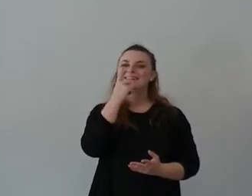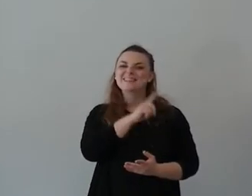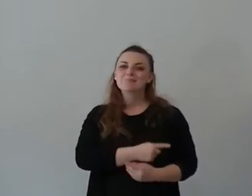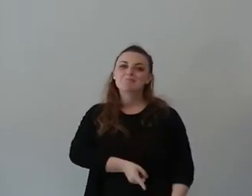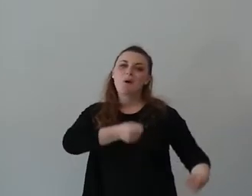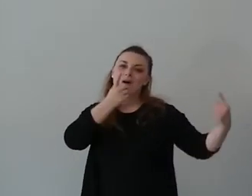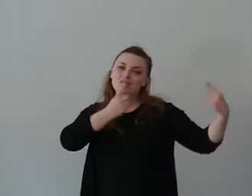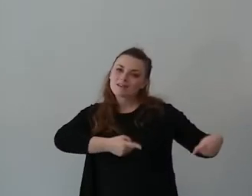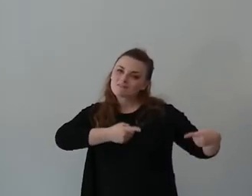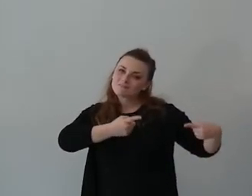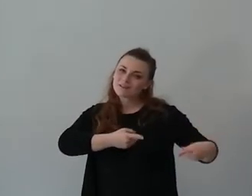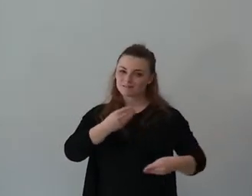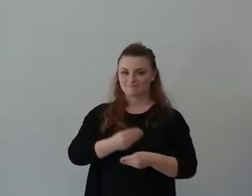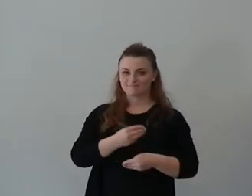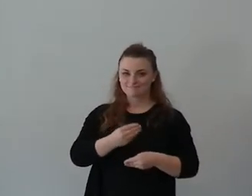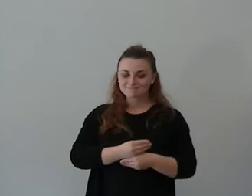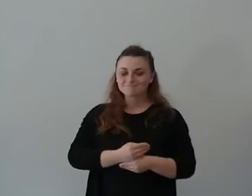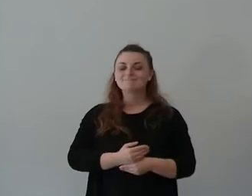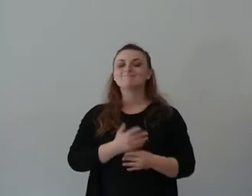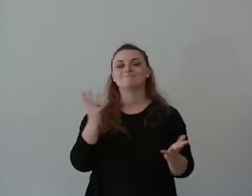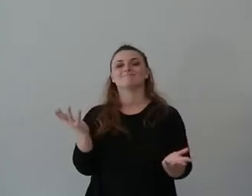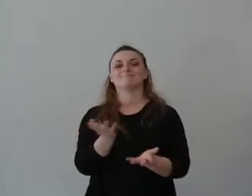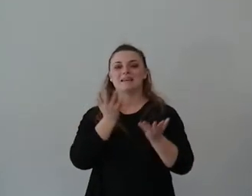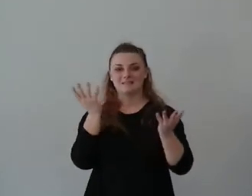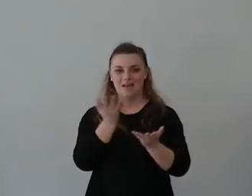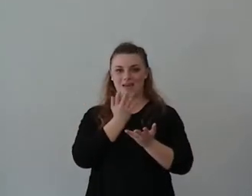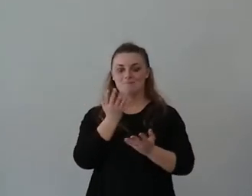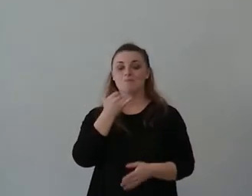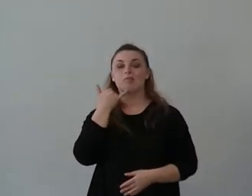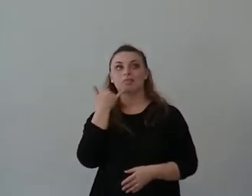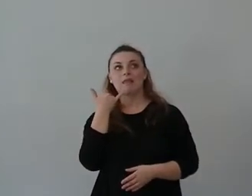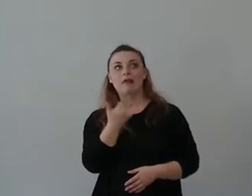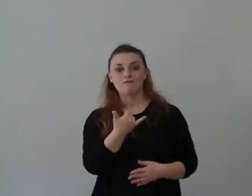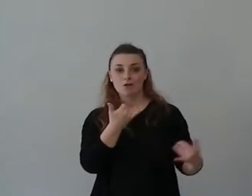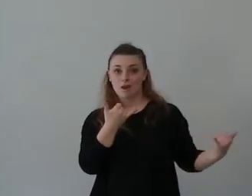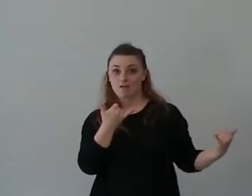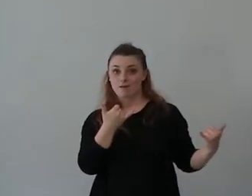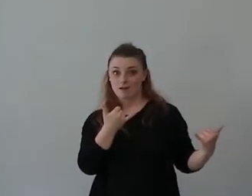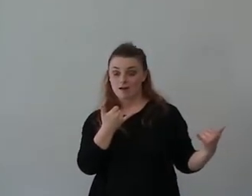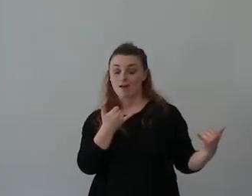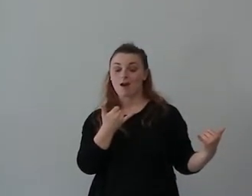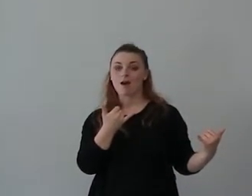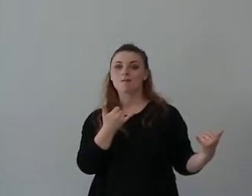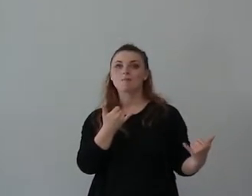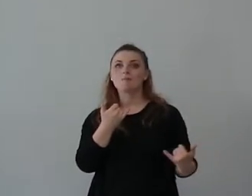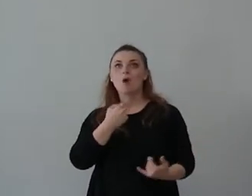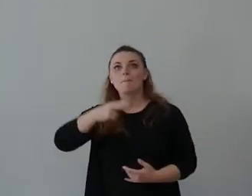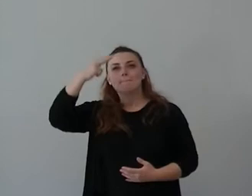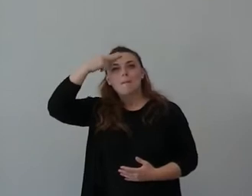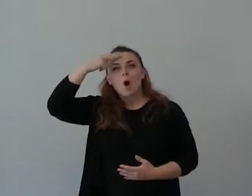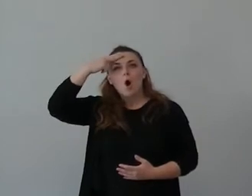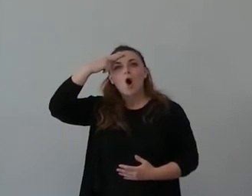ci parlavamo al telefono dovevamo citare un nuovo versetto che avremmo dovuto